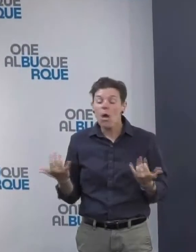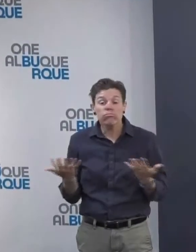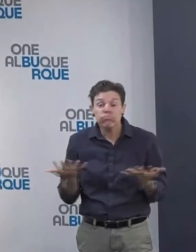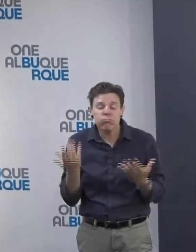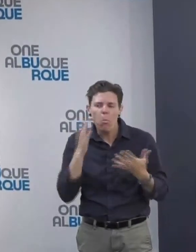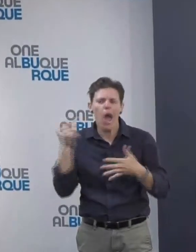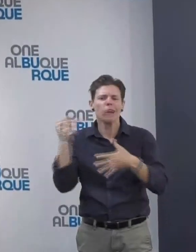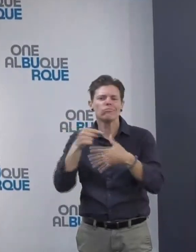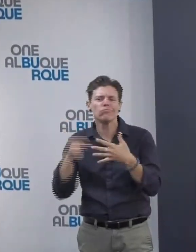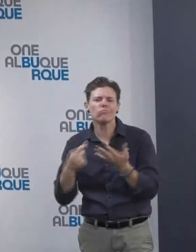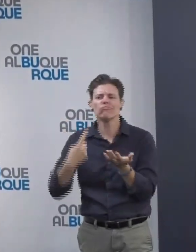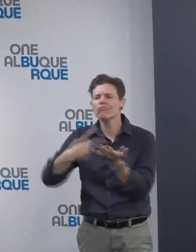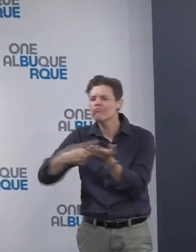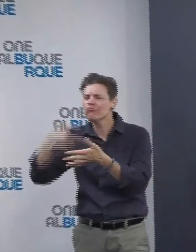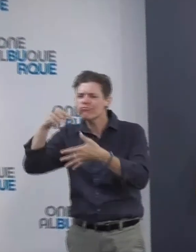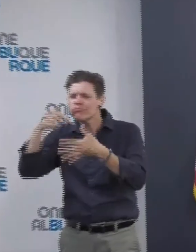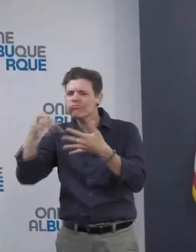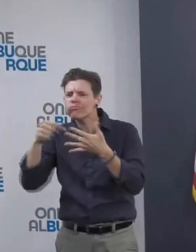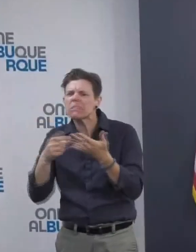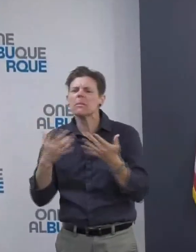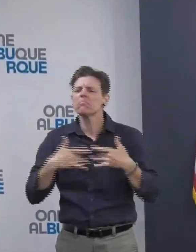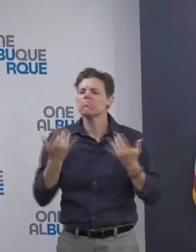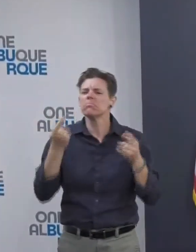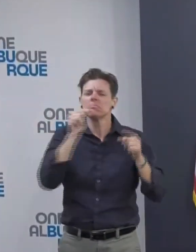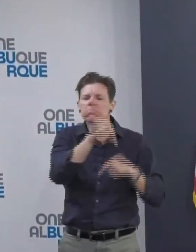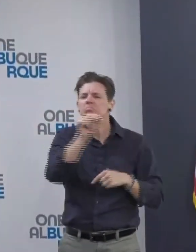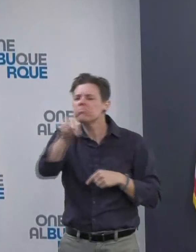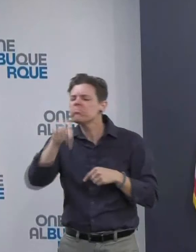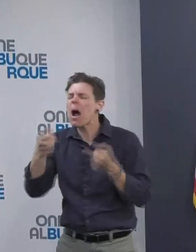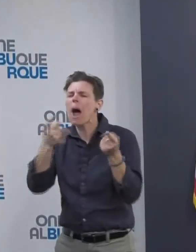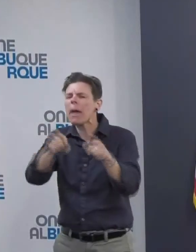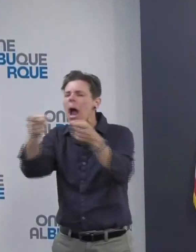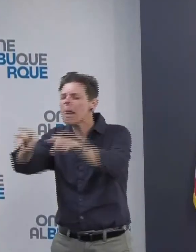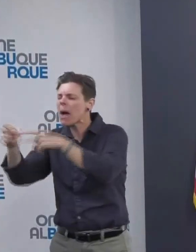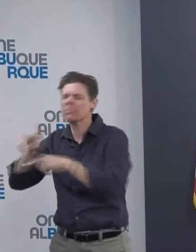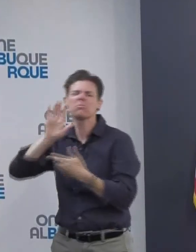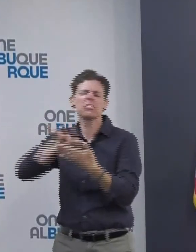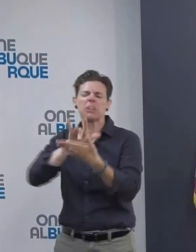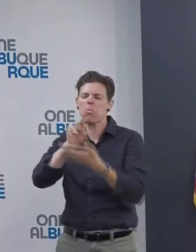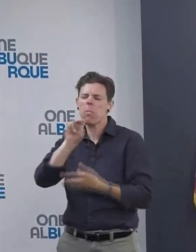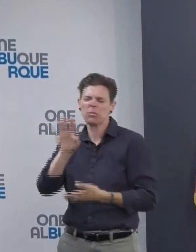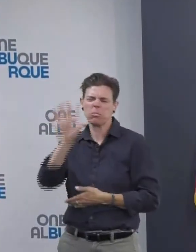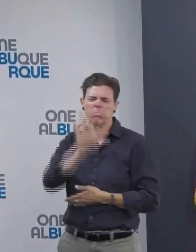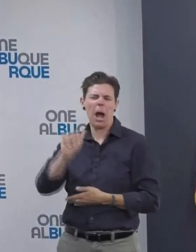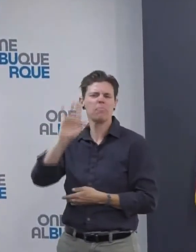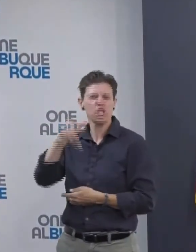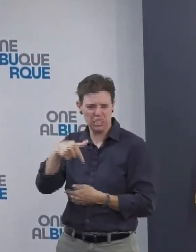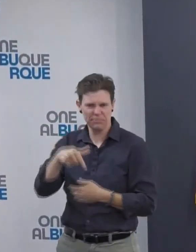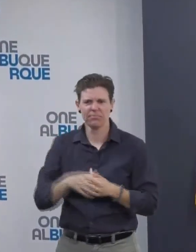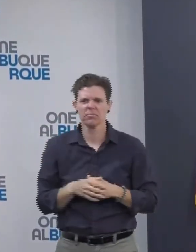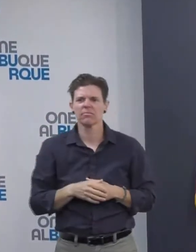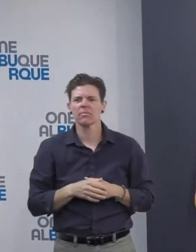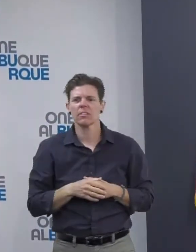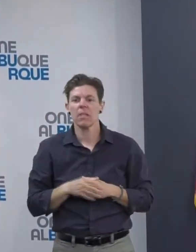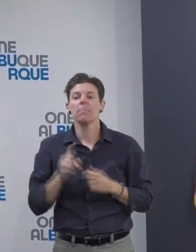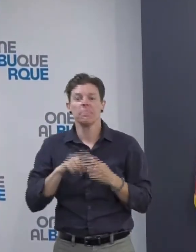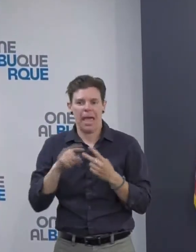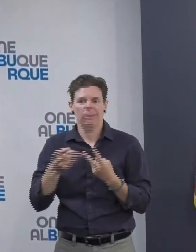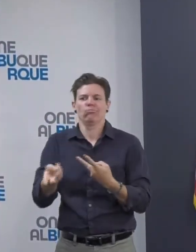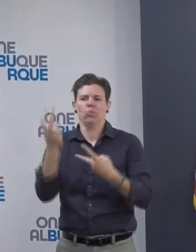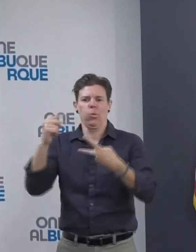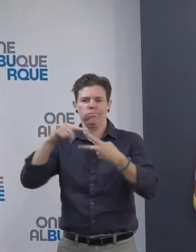some different things happening in central New Mexico, and then we're going to really touch on two topics. Number one,